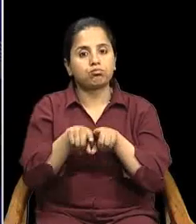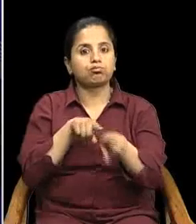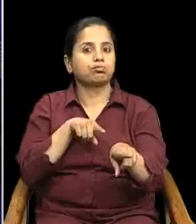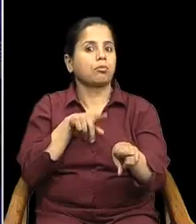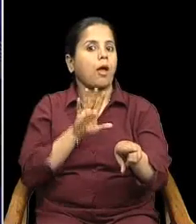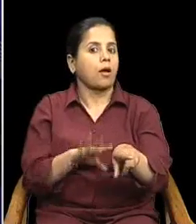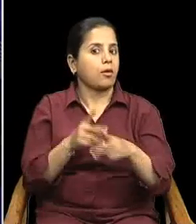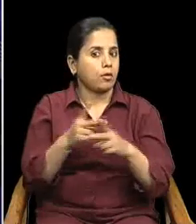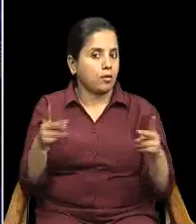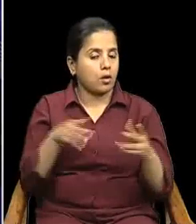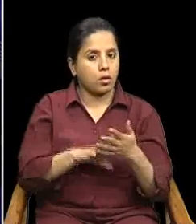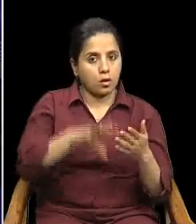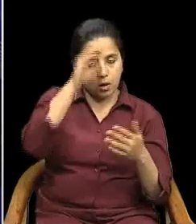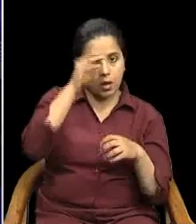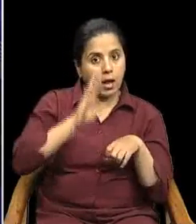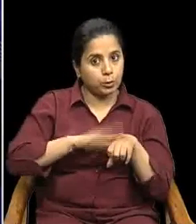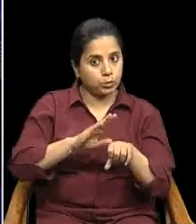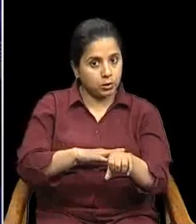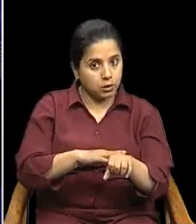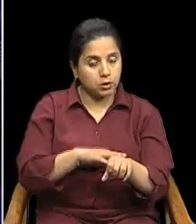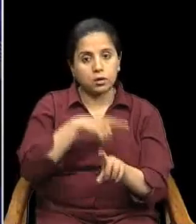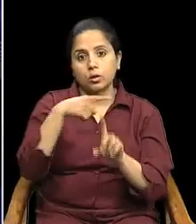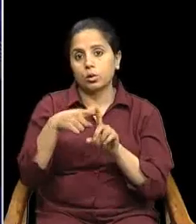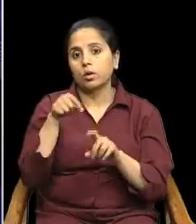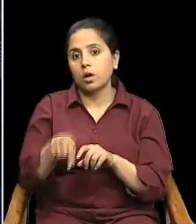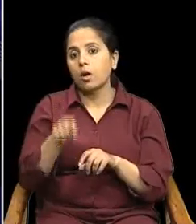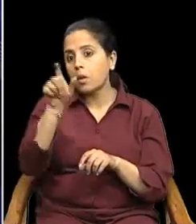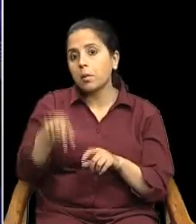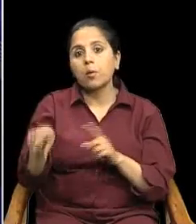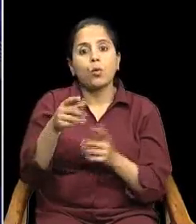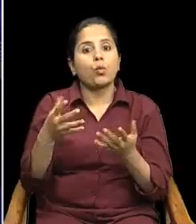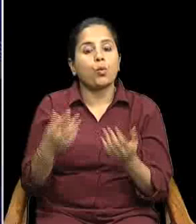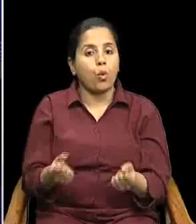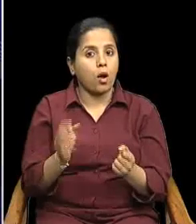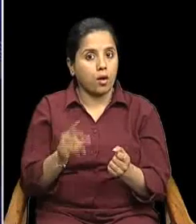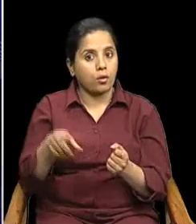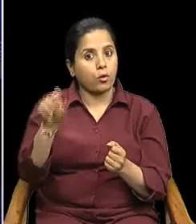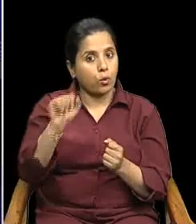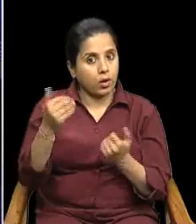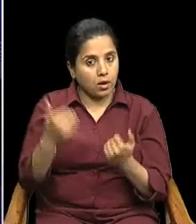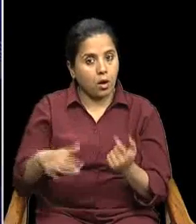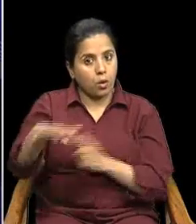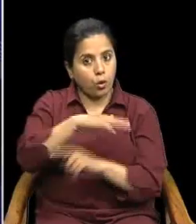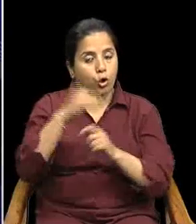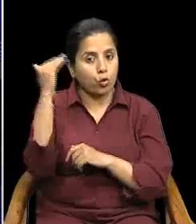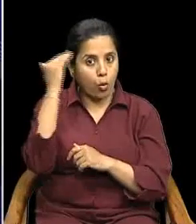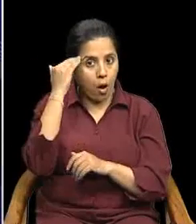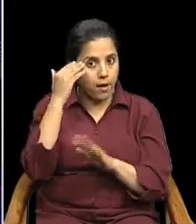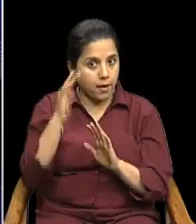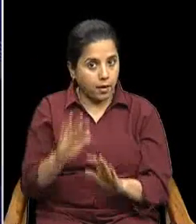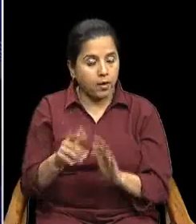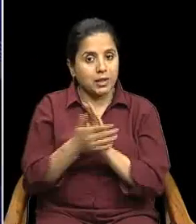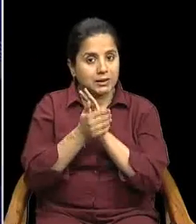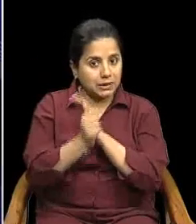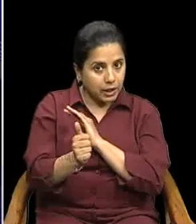between the learning experience one wants to have and their current state of knowledge,